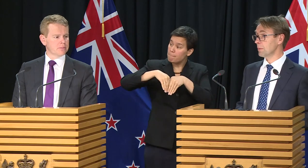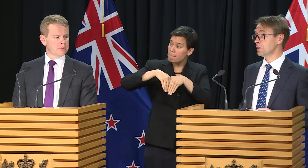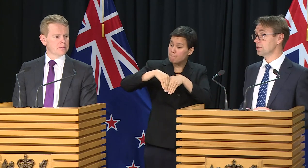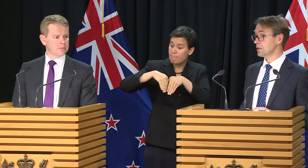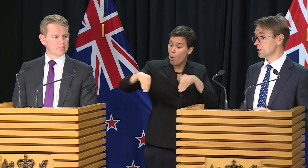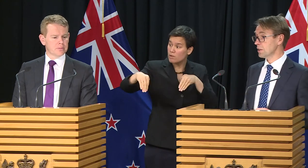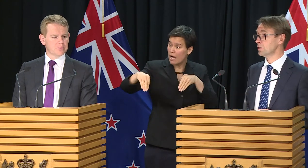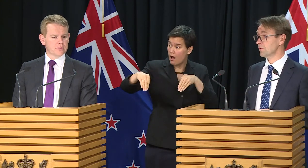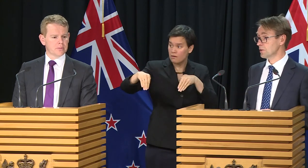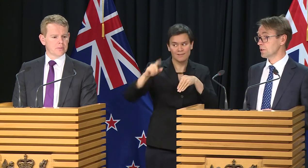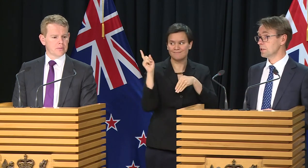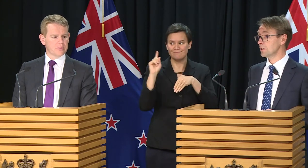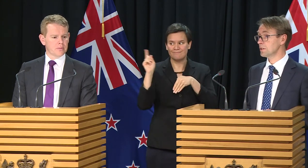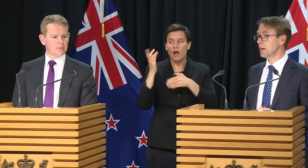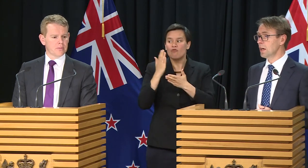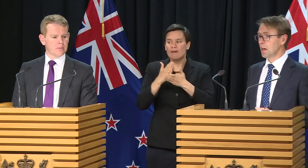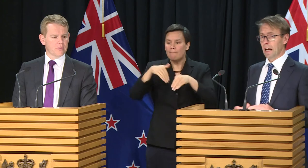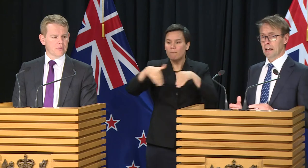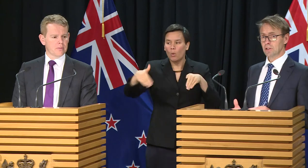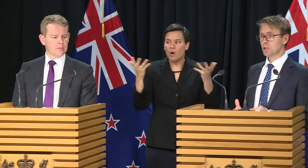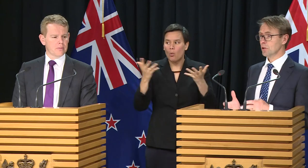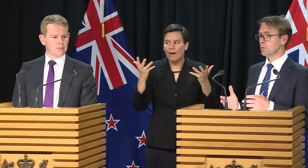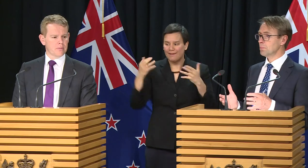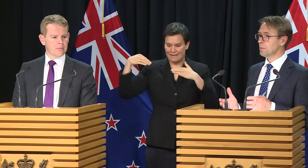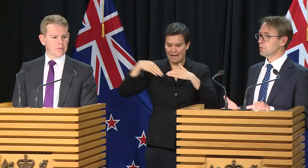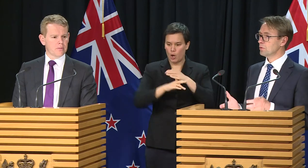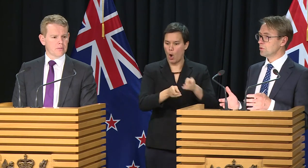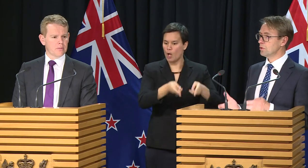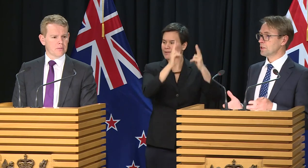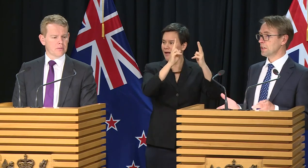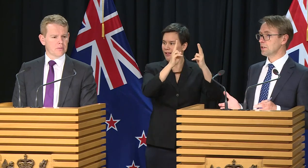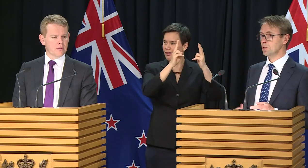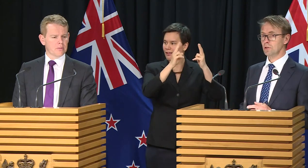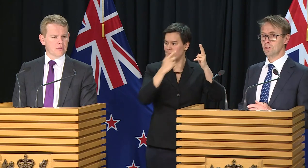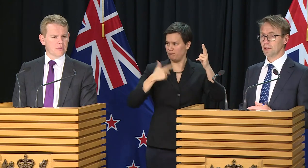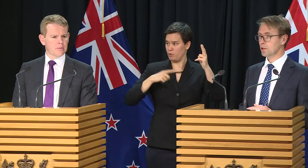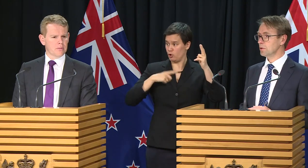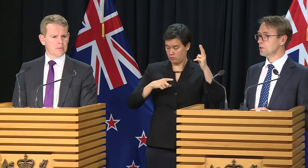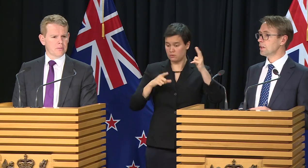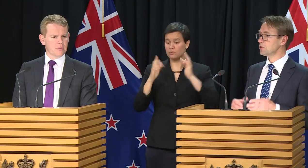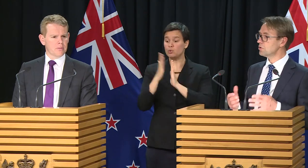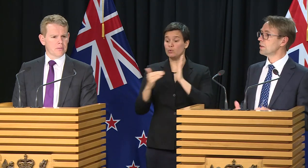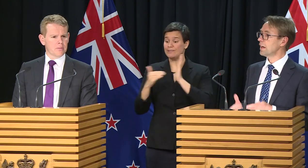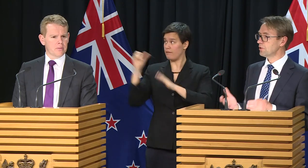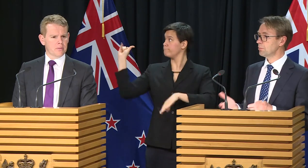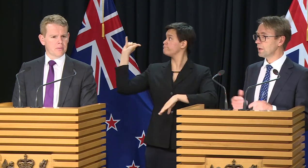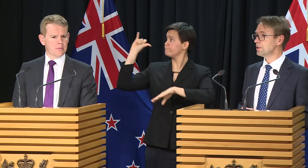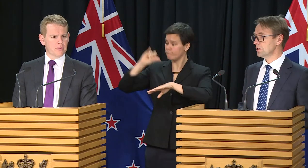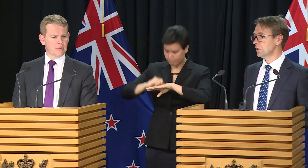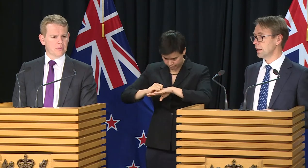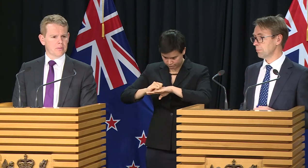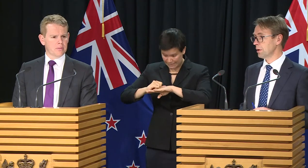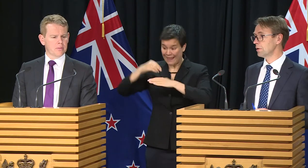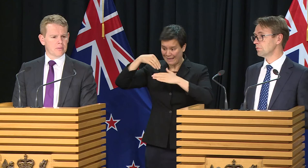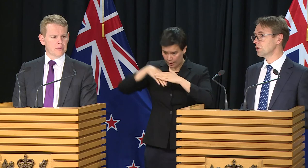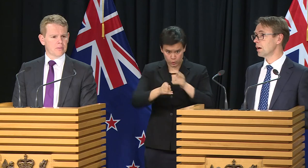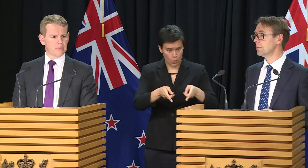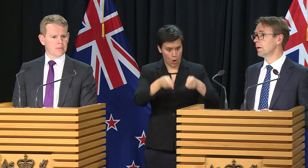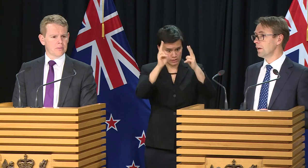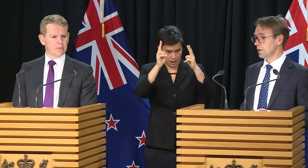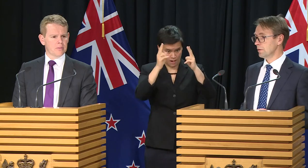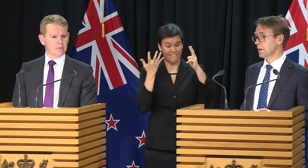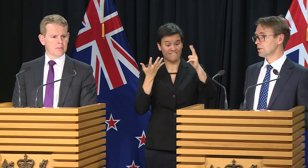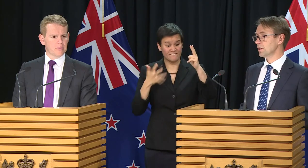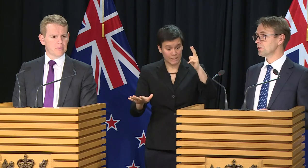into our managed isolation facilities. And so people do not enter the New Zealand community until they have completed that period of